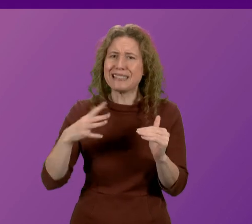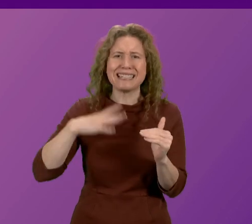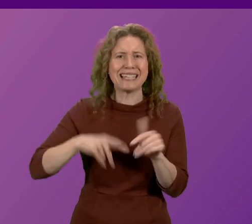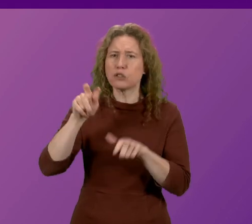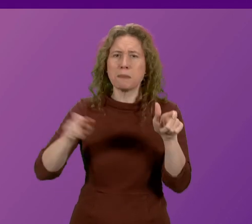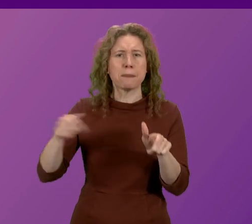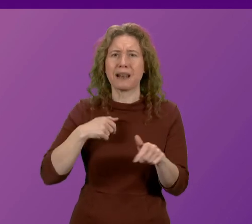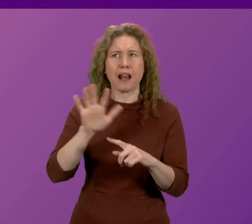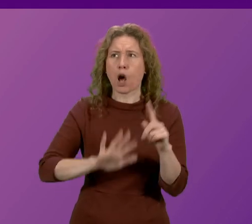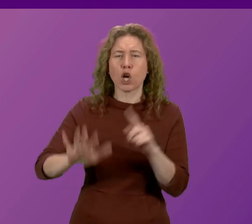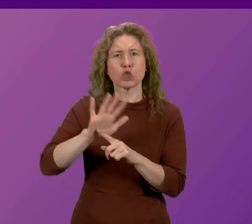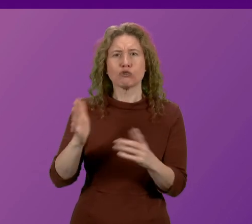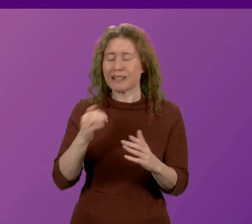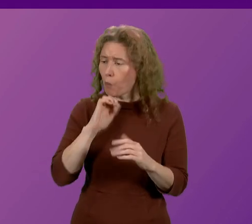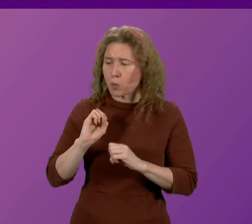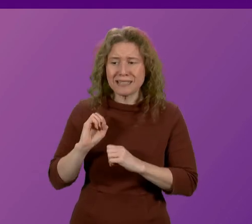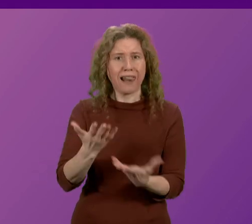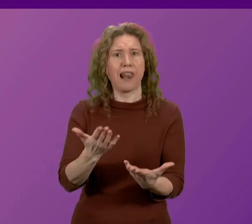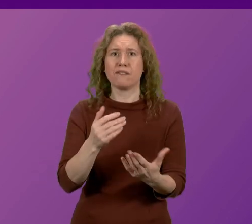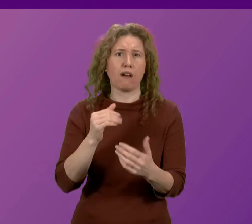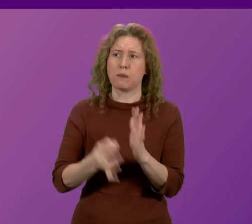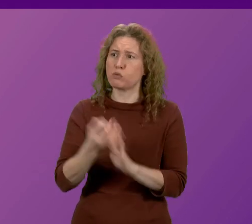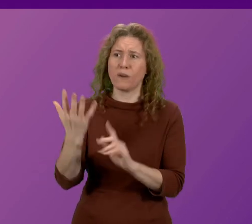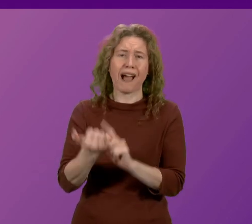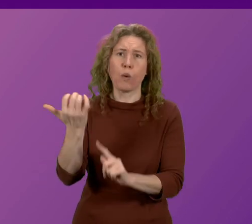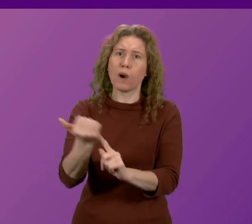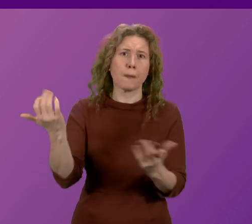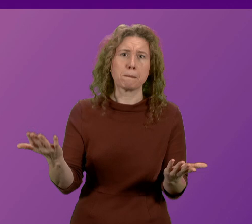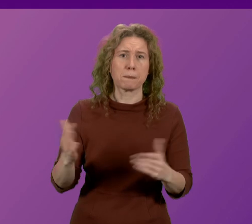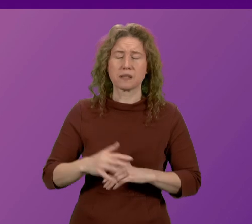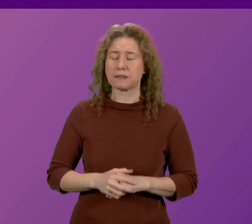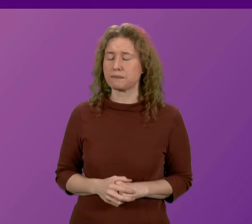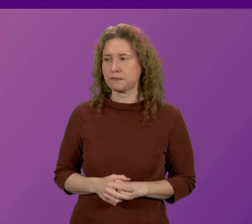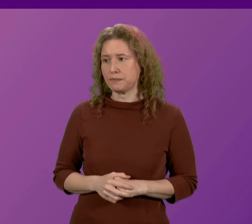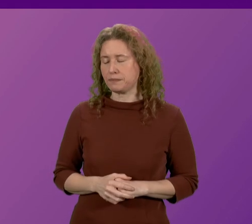in our country that will not deliver on the better outcomes for people in our country.